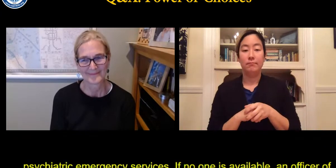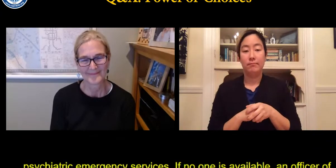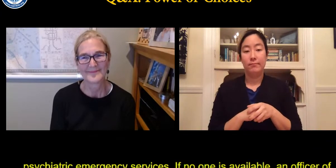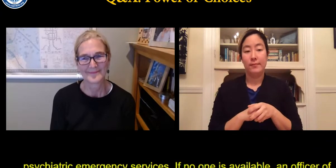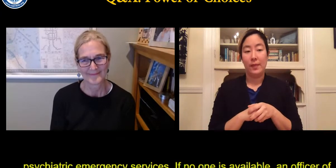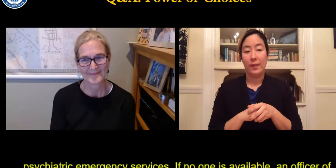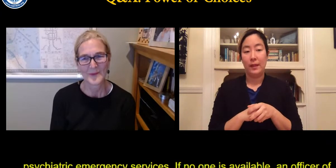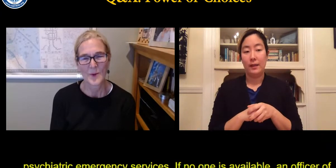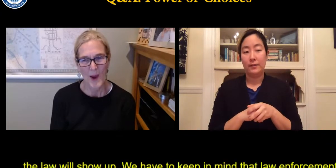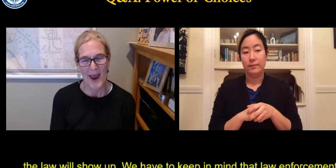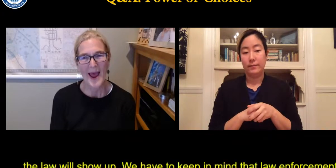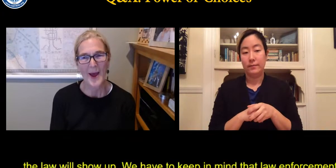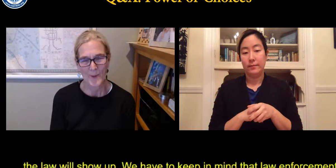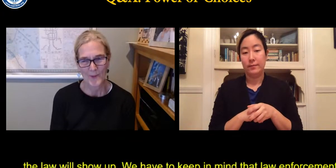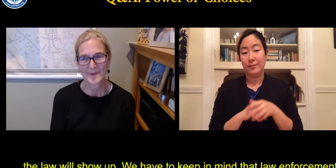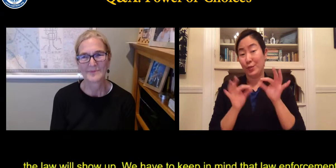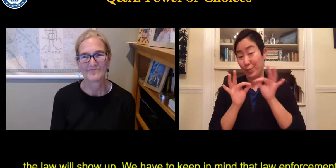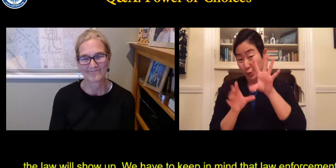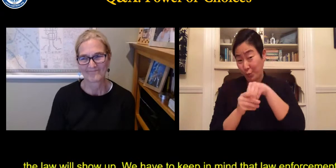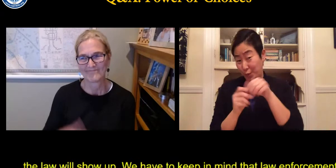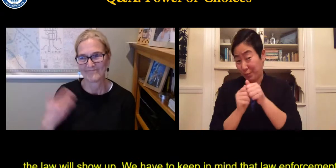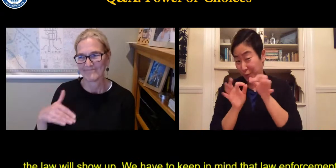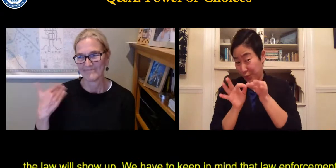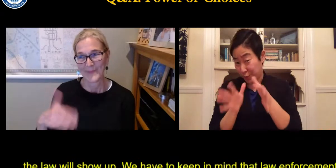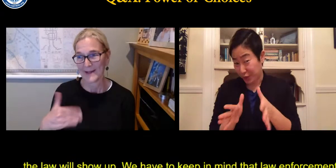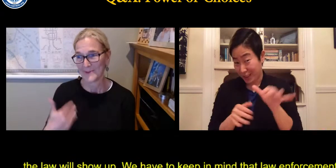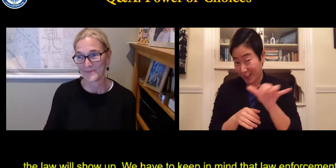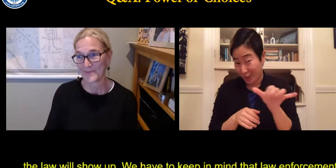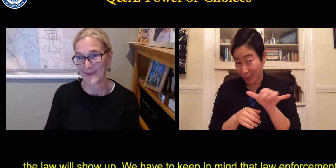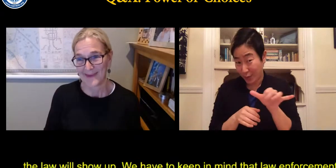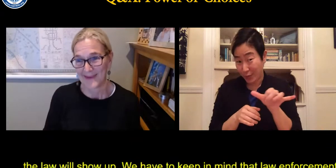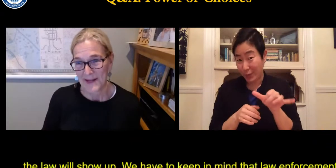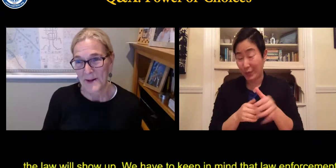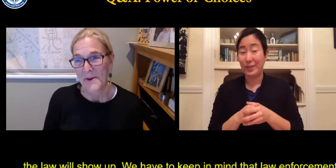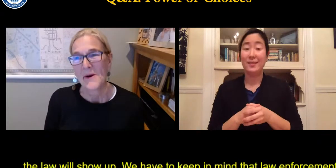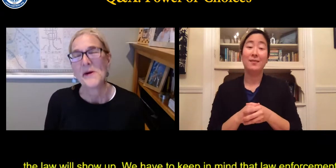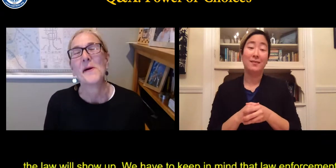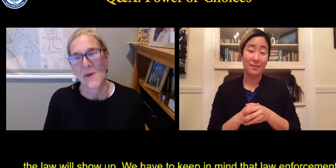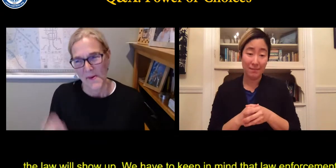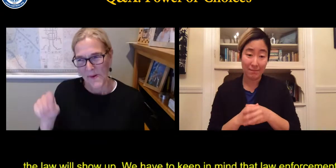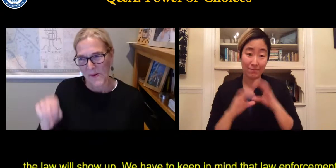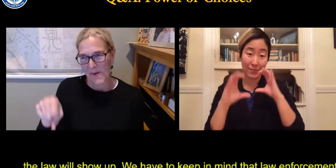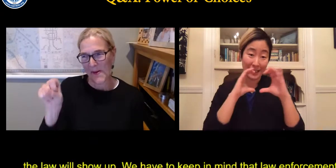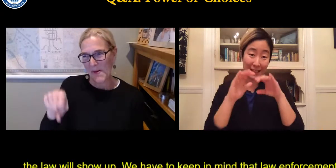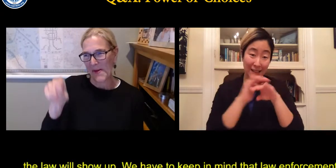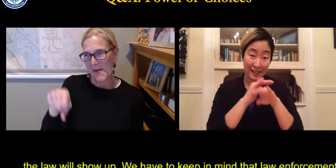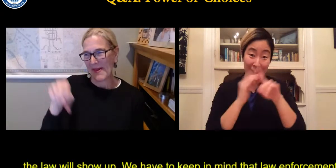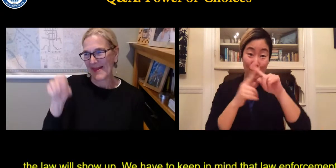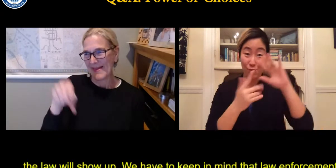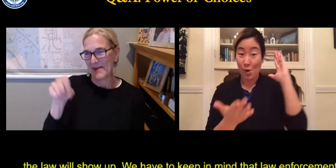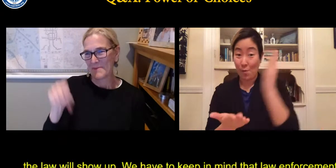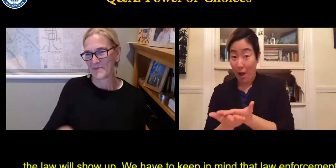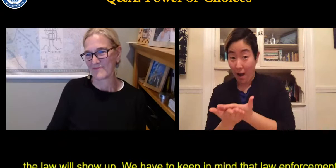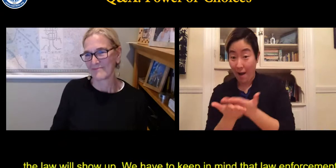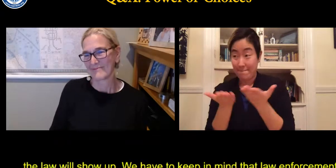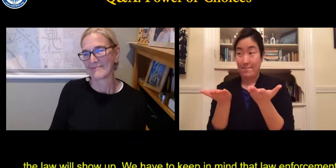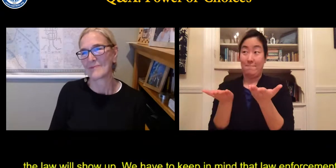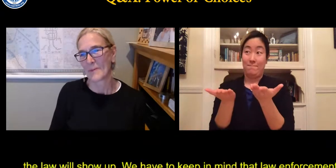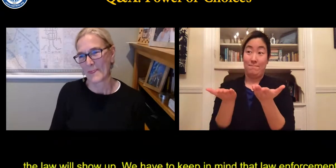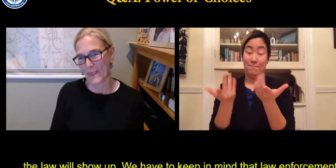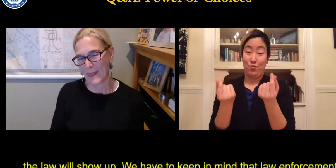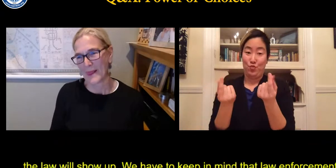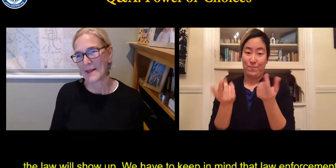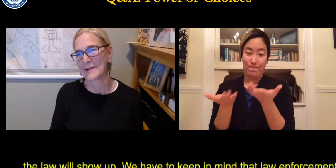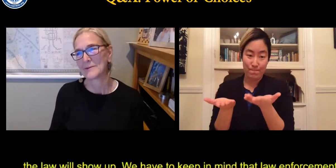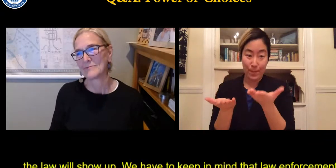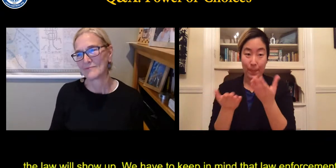have backup or additional support ready in case something like that should occur. They should be including sign language interpreters